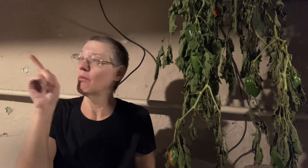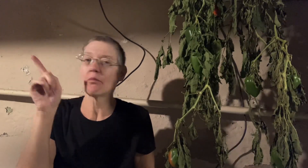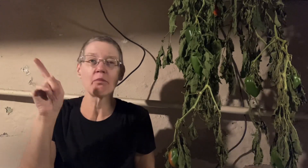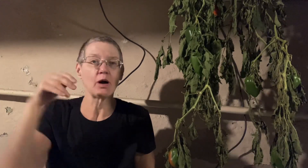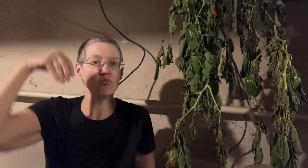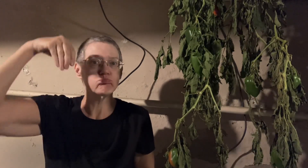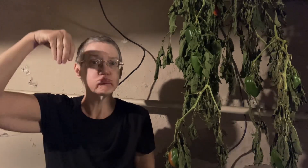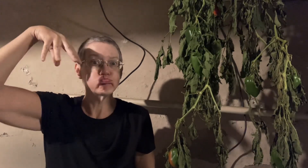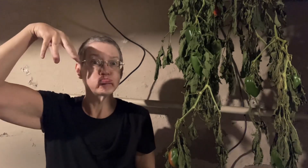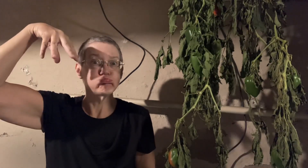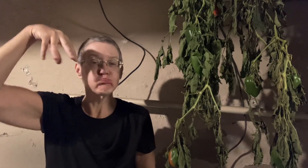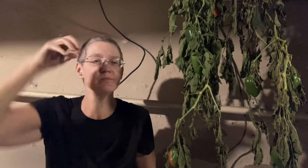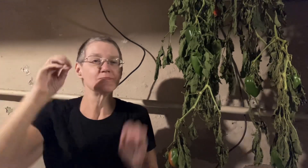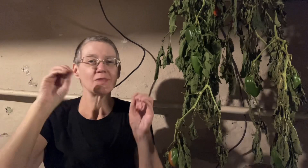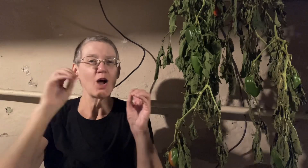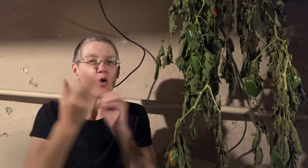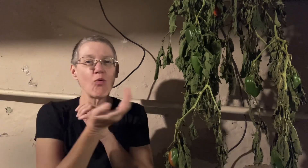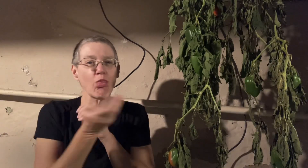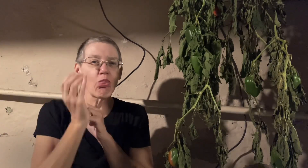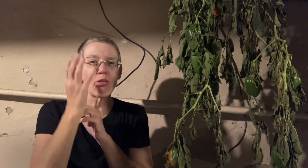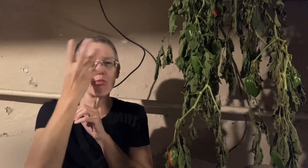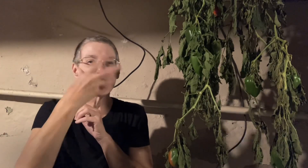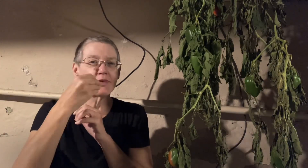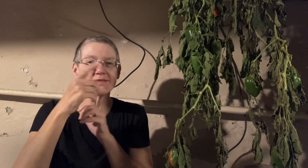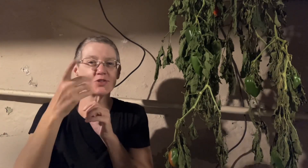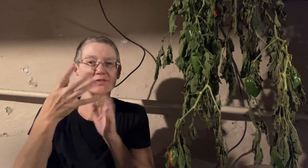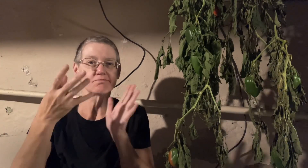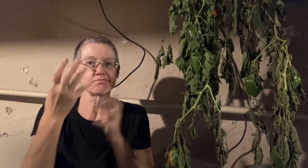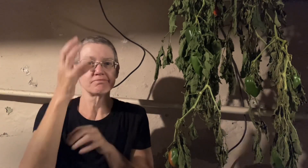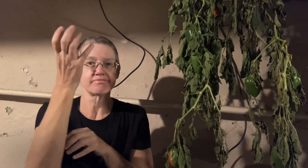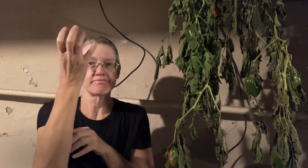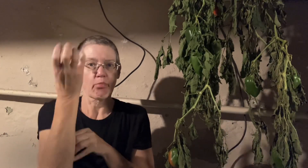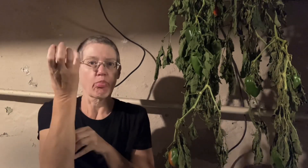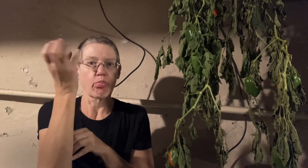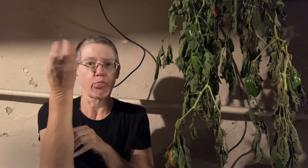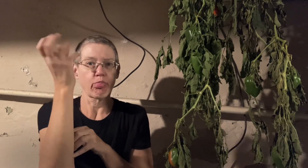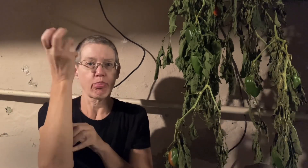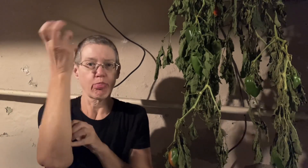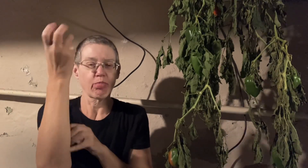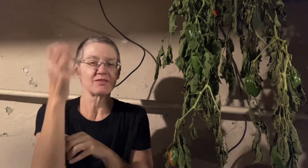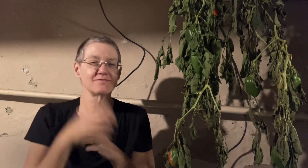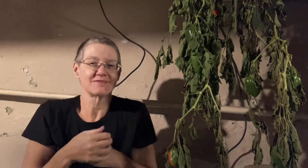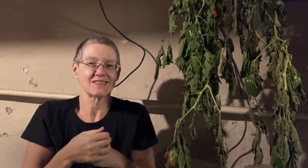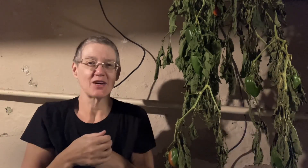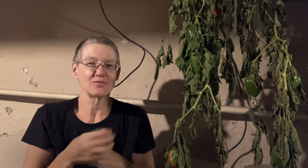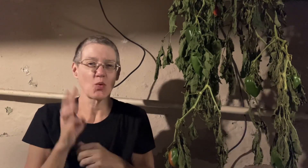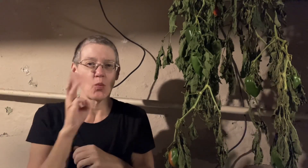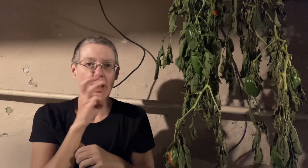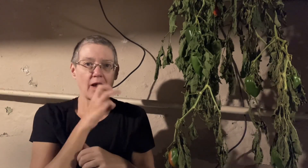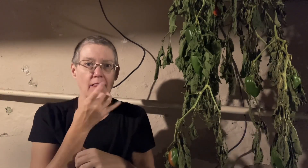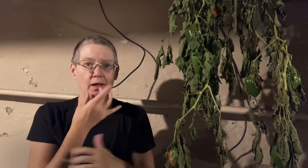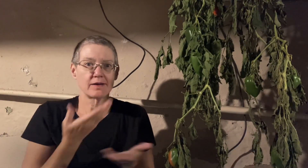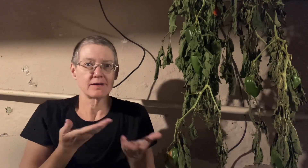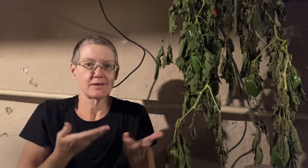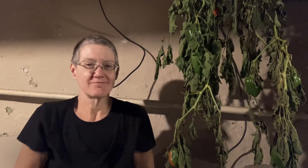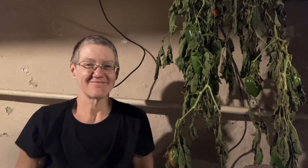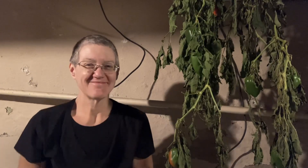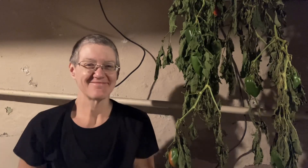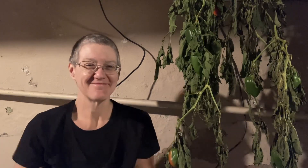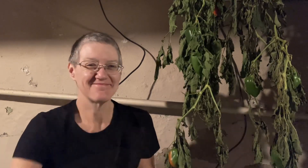basement has this one bulb. It doesn't have a covering or anything. It's just one exposed bulb, so we have weird lighting